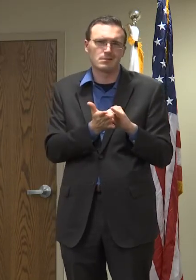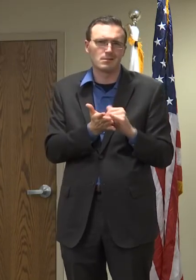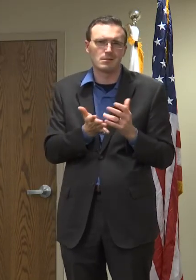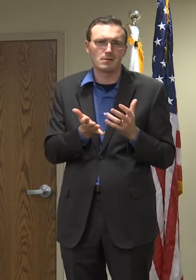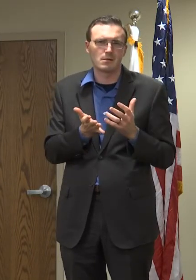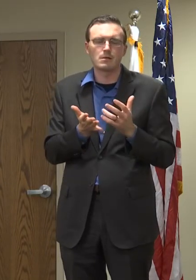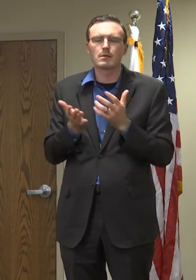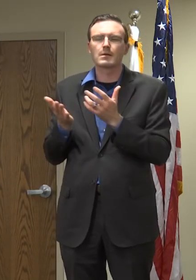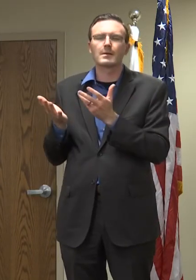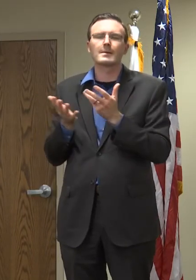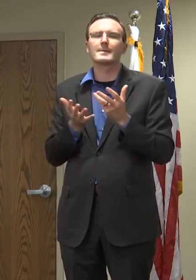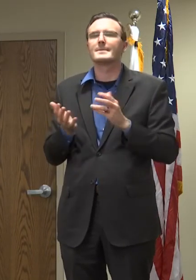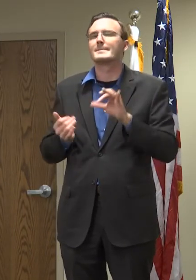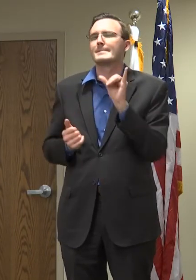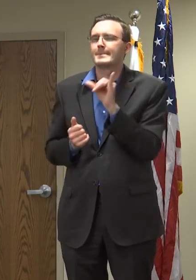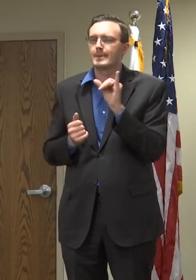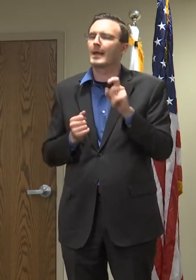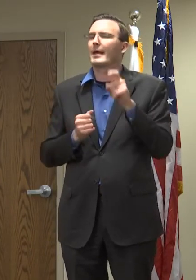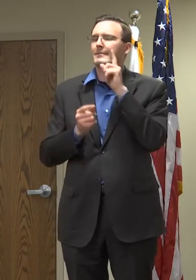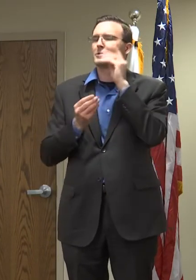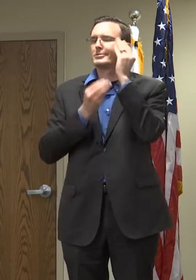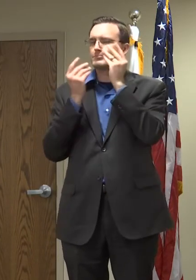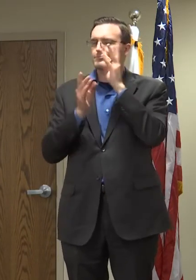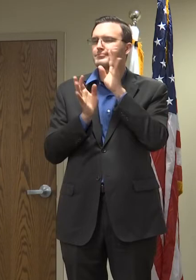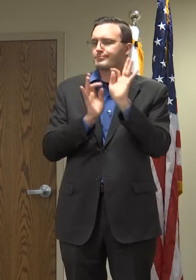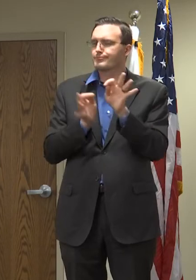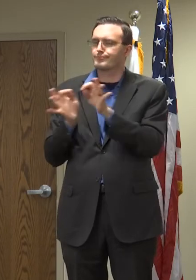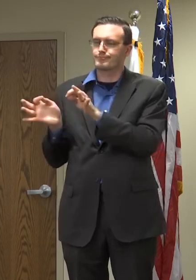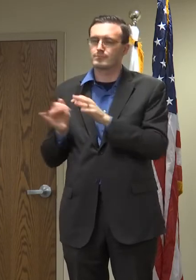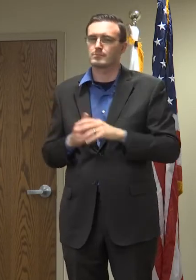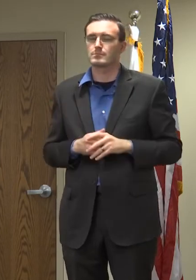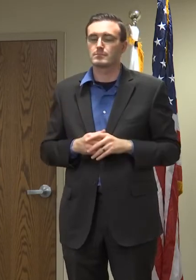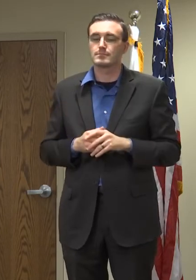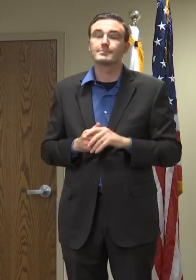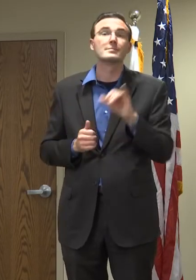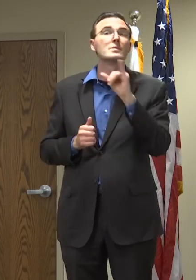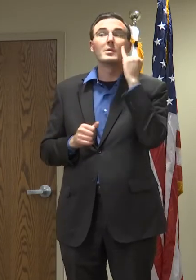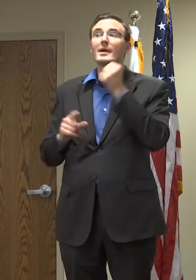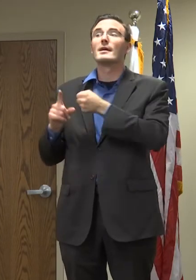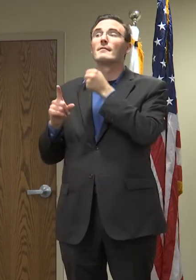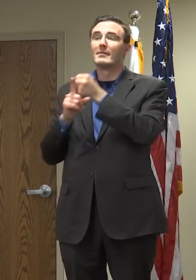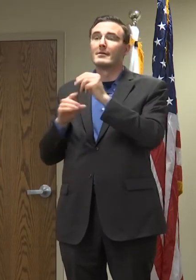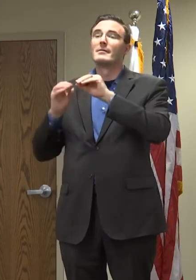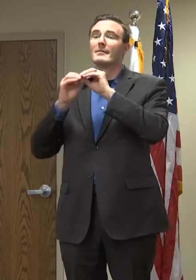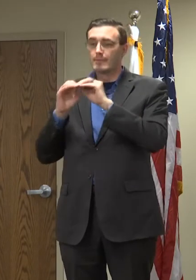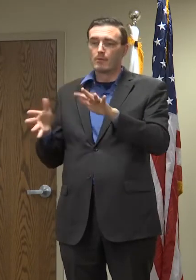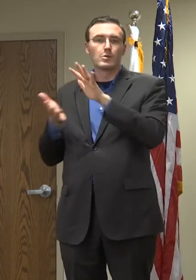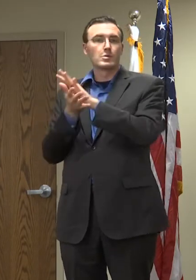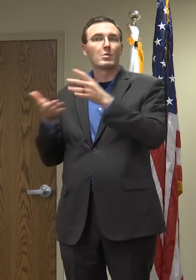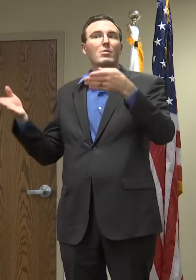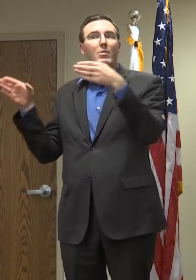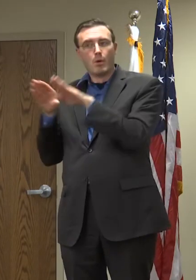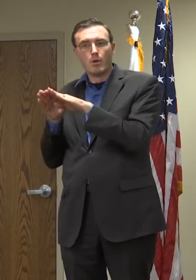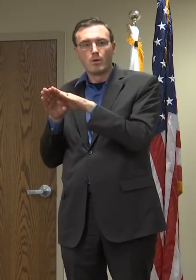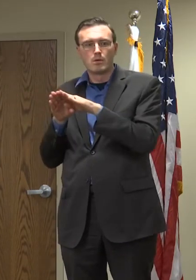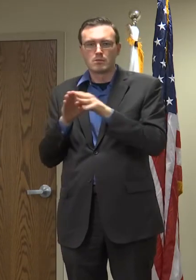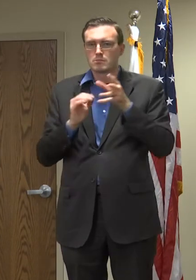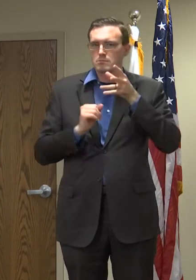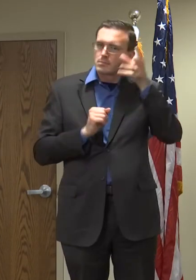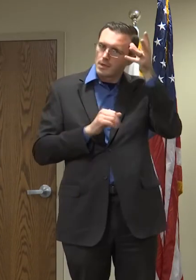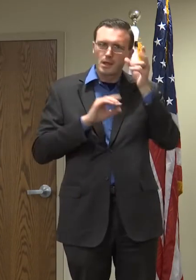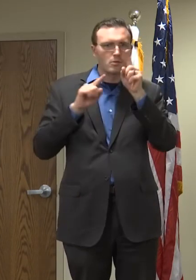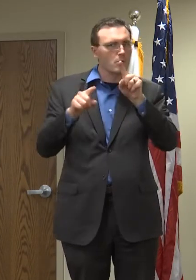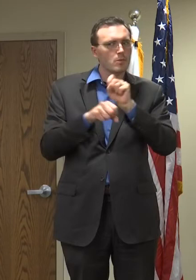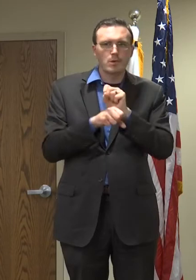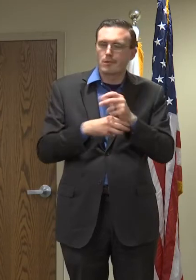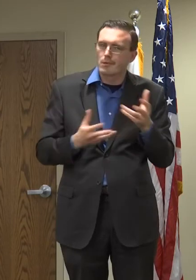outbreak results in school closure, which means that they may not be able to go to work. And so what will that mean? And